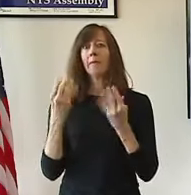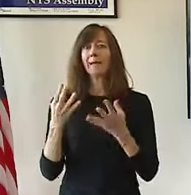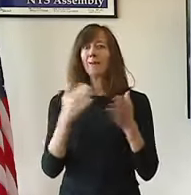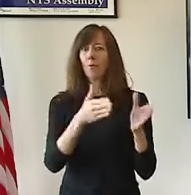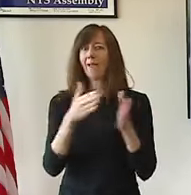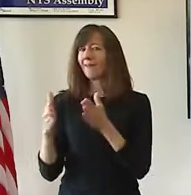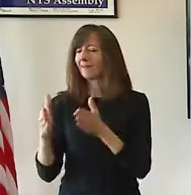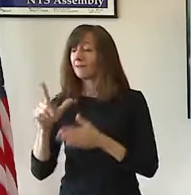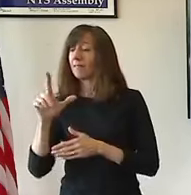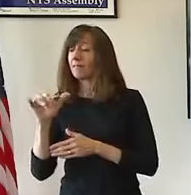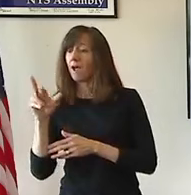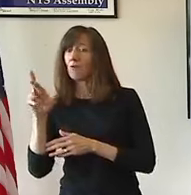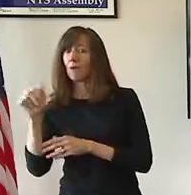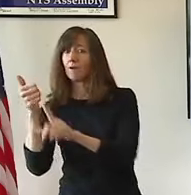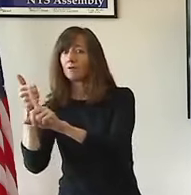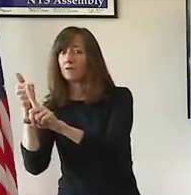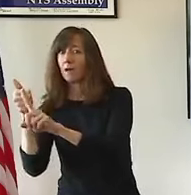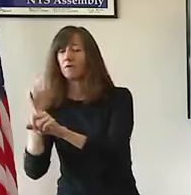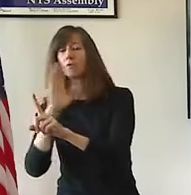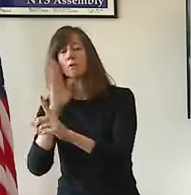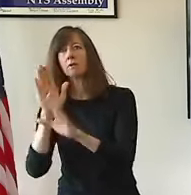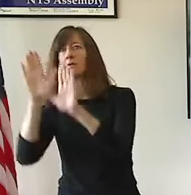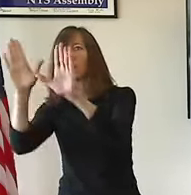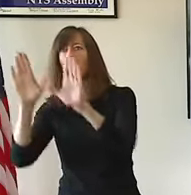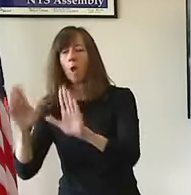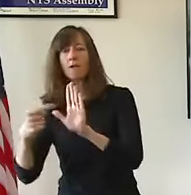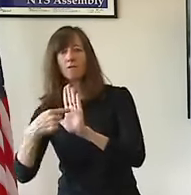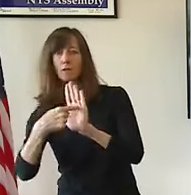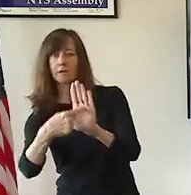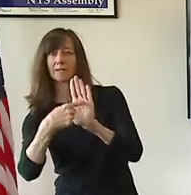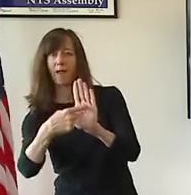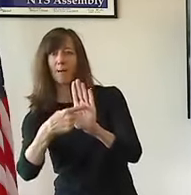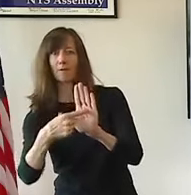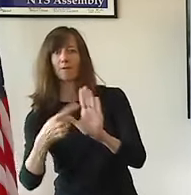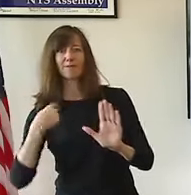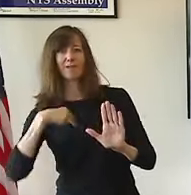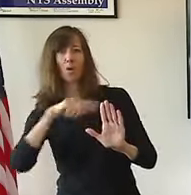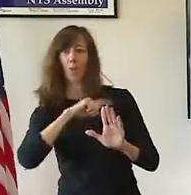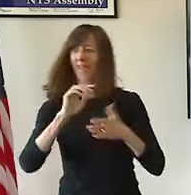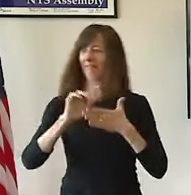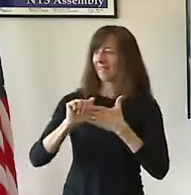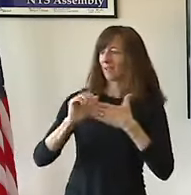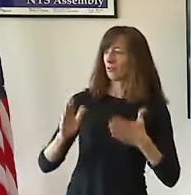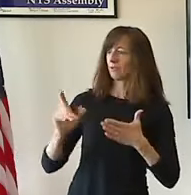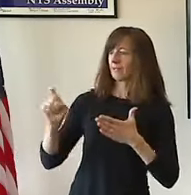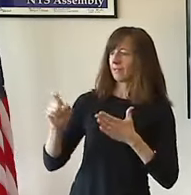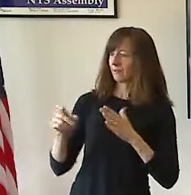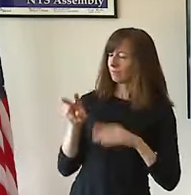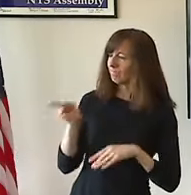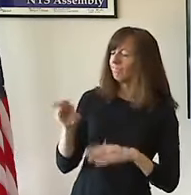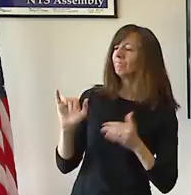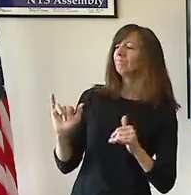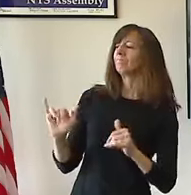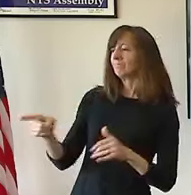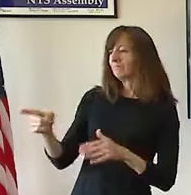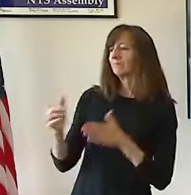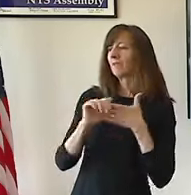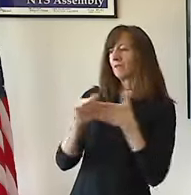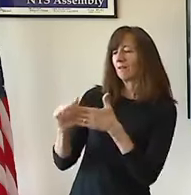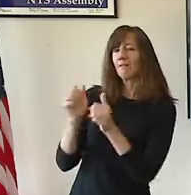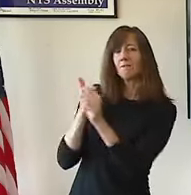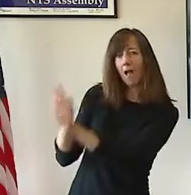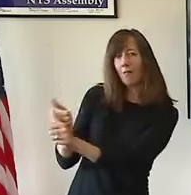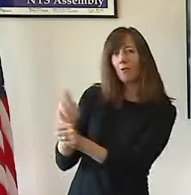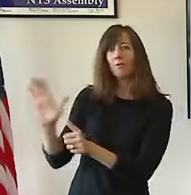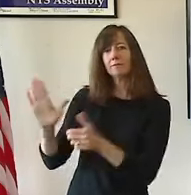is a great example that we as leaders have to live up to what Lyra expects of us and what all of you expect of us. So let's jump right in. to